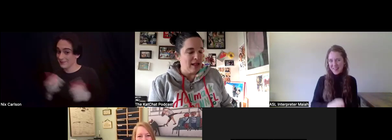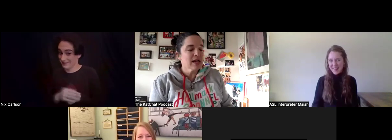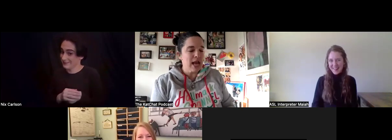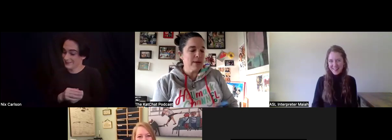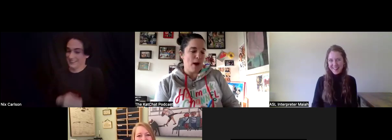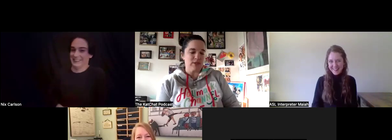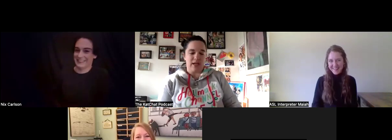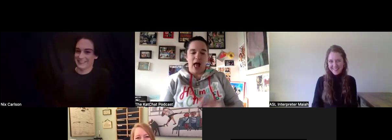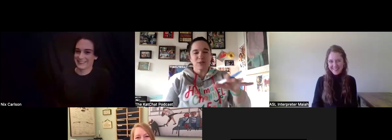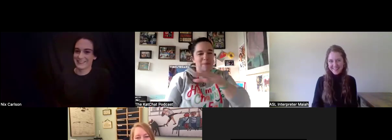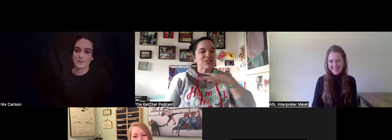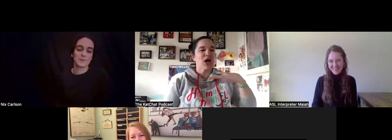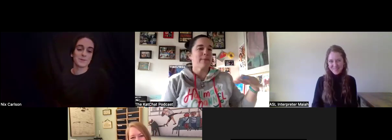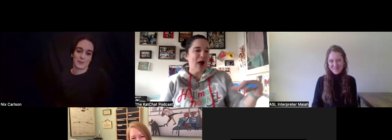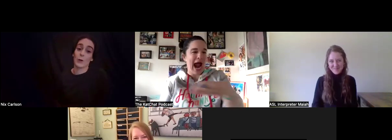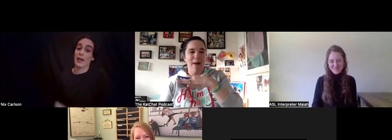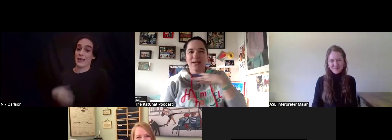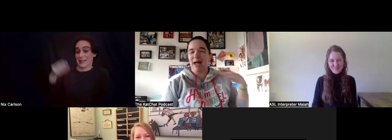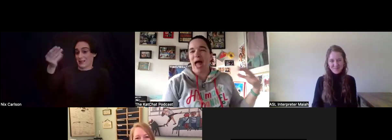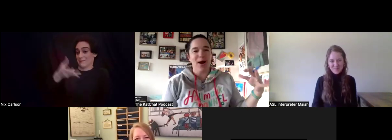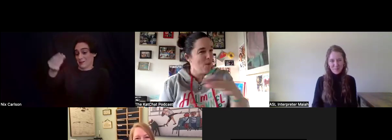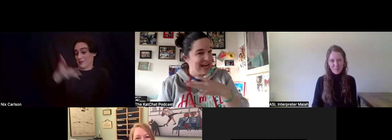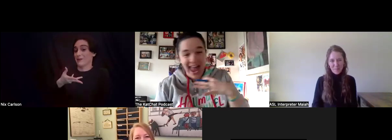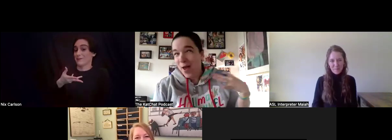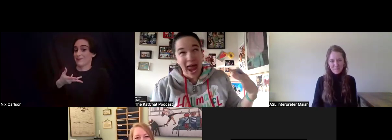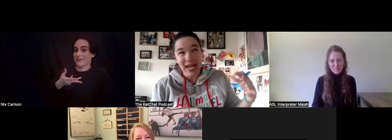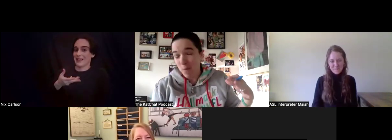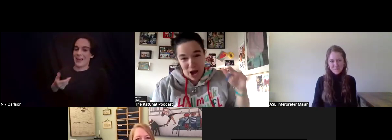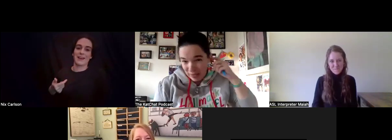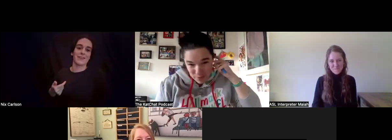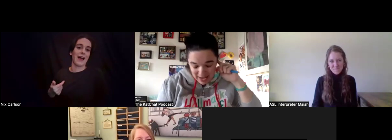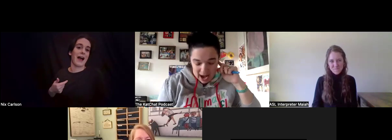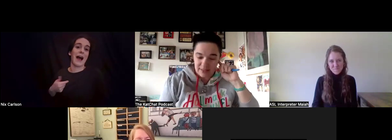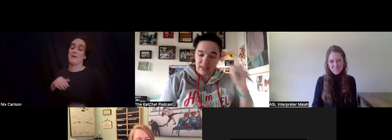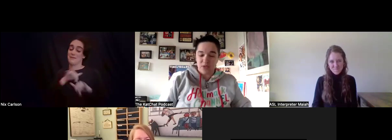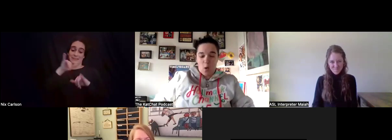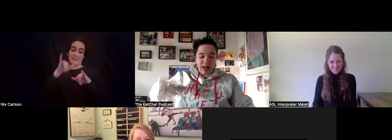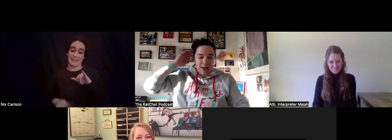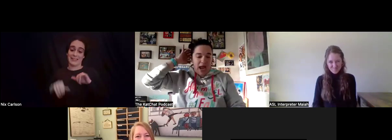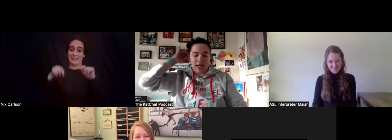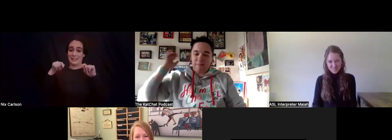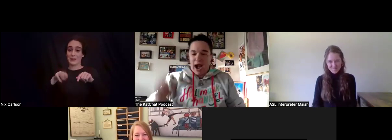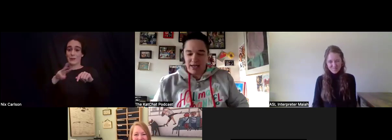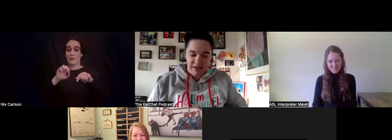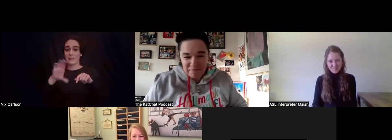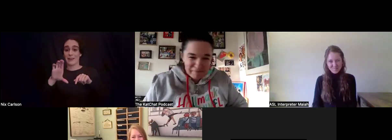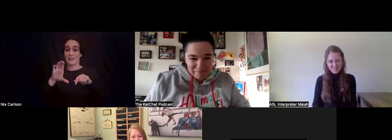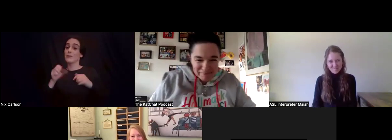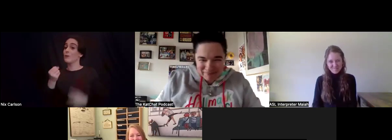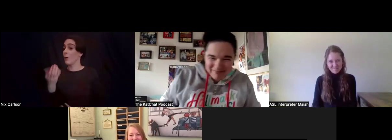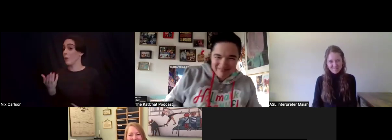All right, keep me posted. I make sure Yeah. I'm around because I'm not going anywhere in Wisconsin, so I'll keep that in